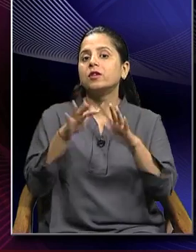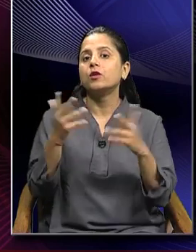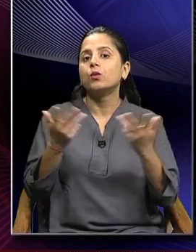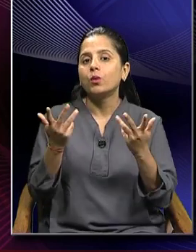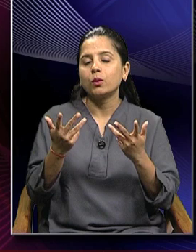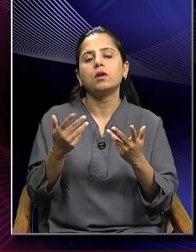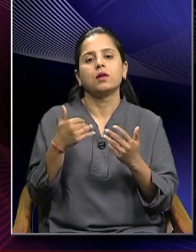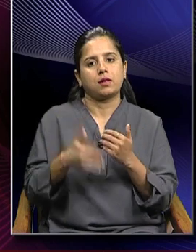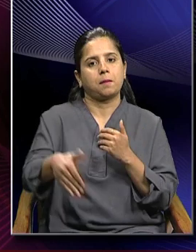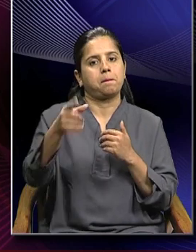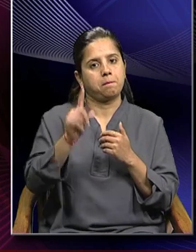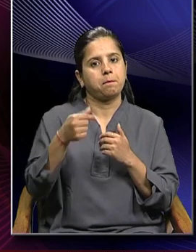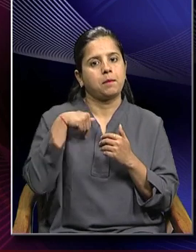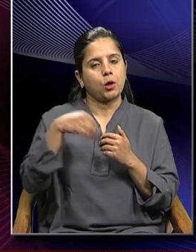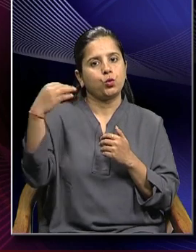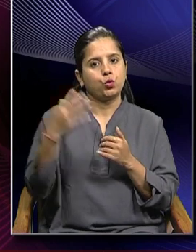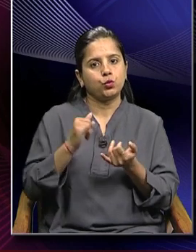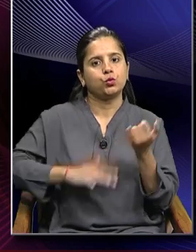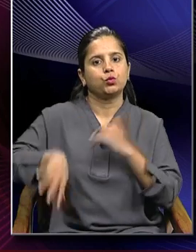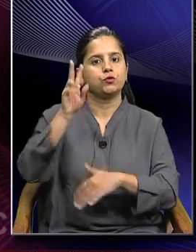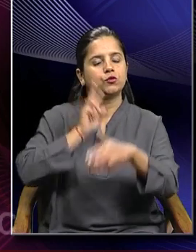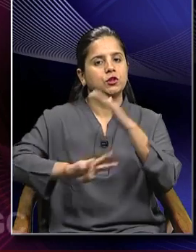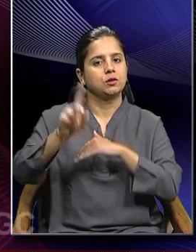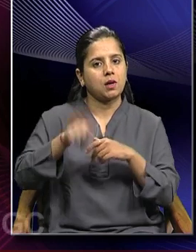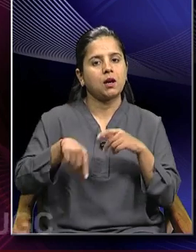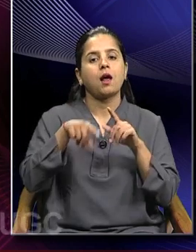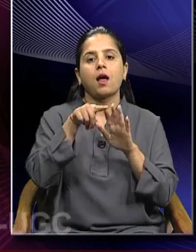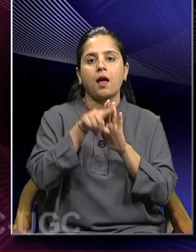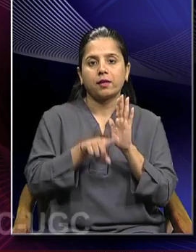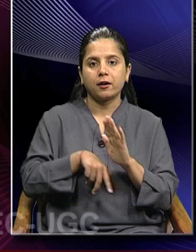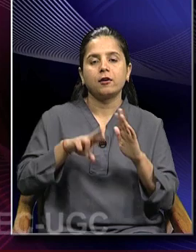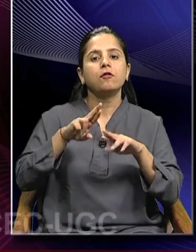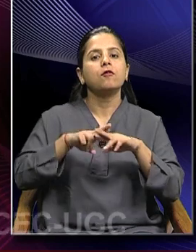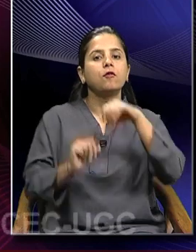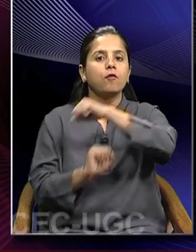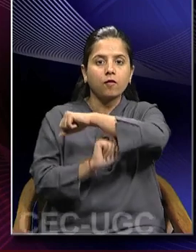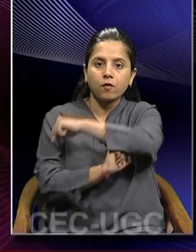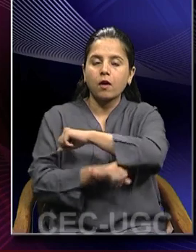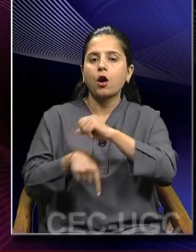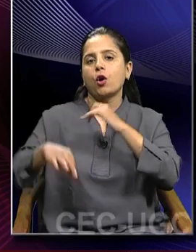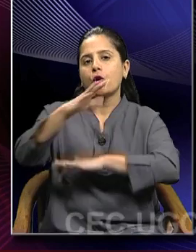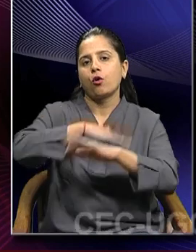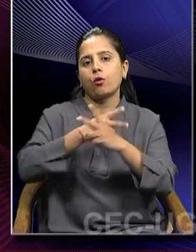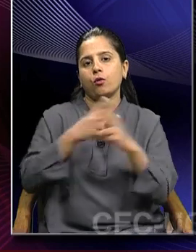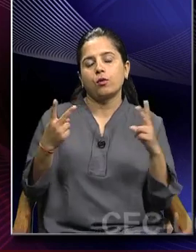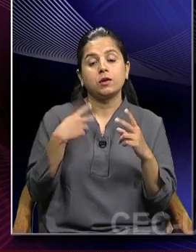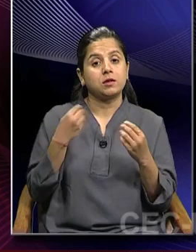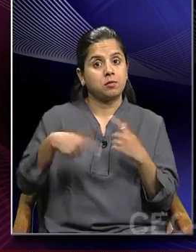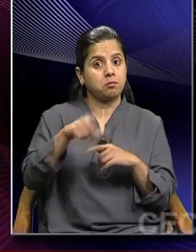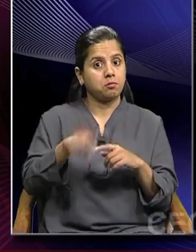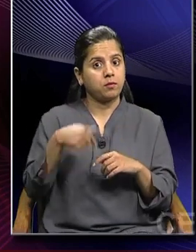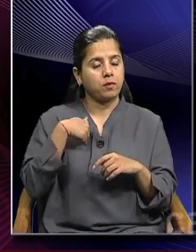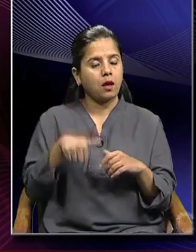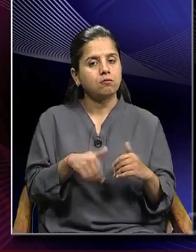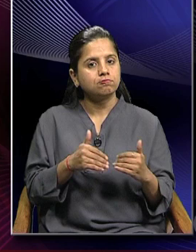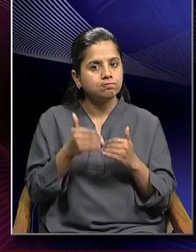then we shall go ahead with new social vision and ethical foundations of organizations, the way we have to